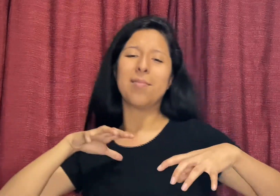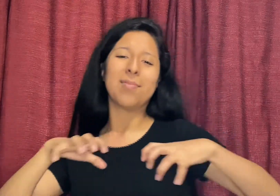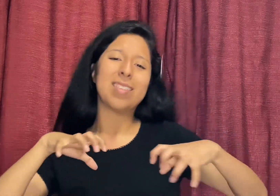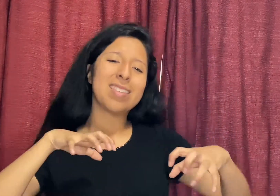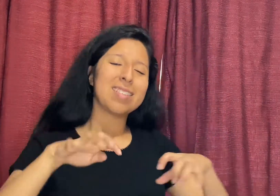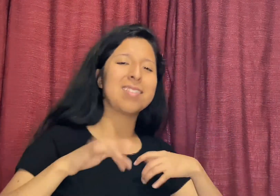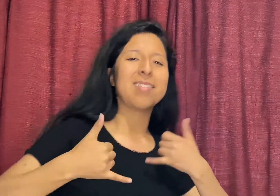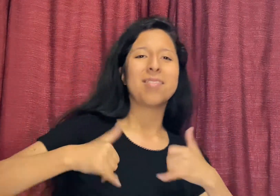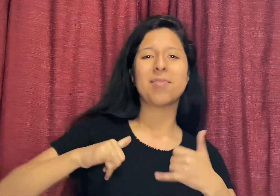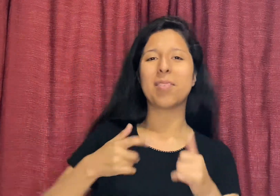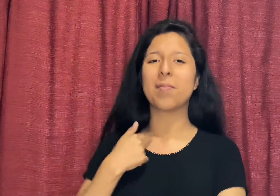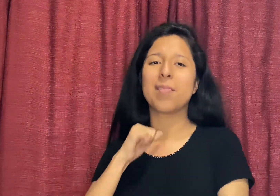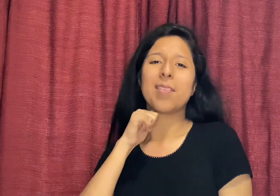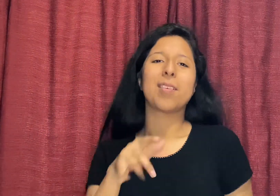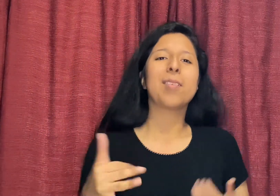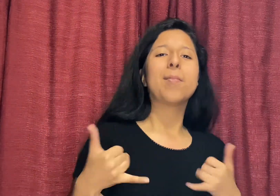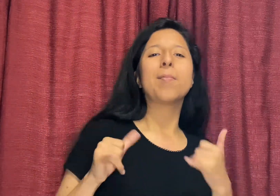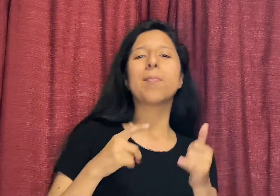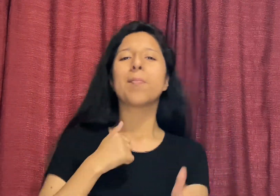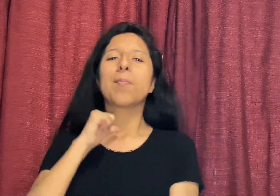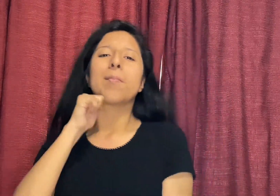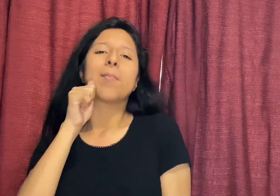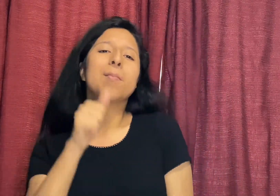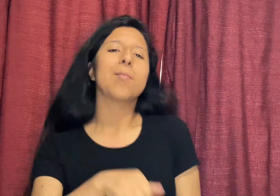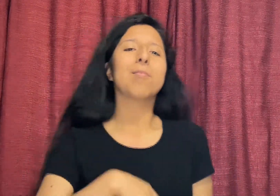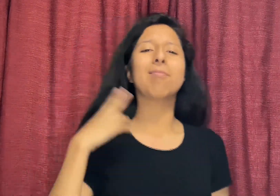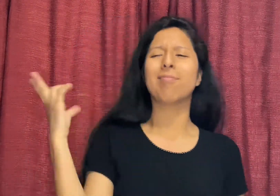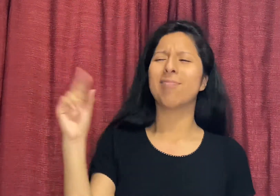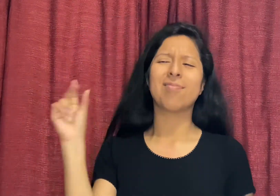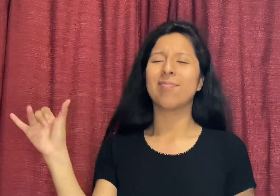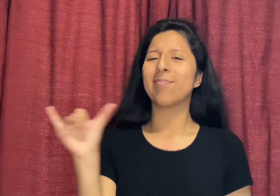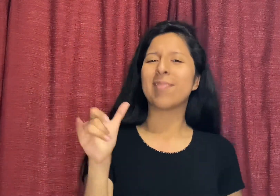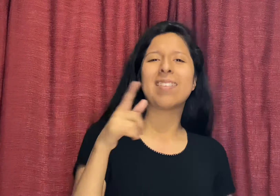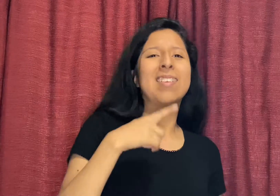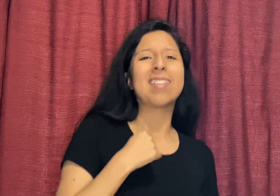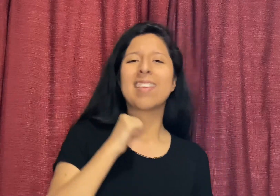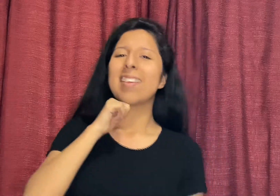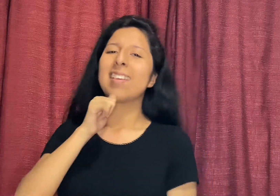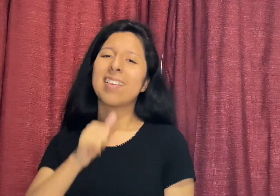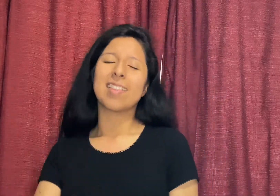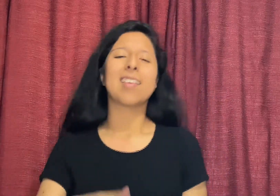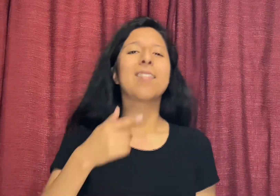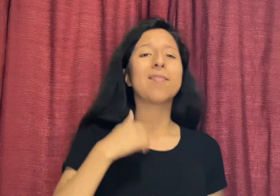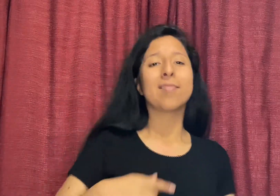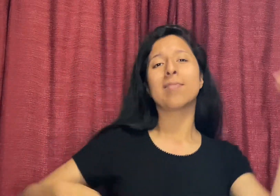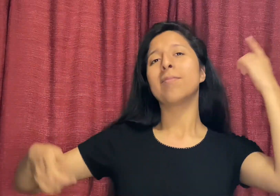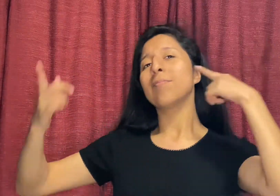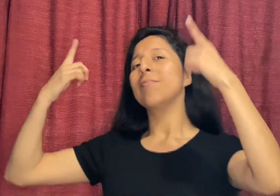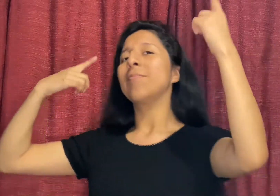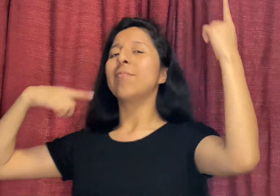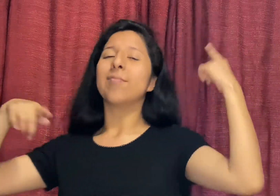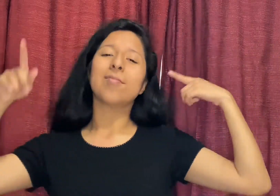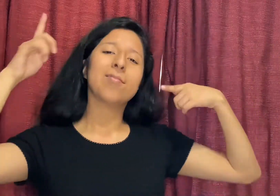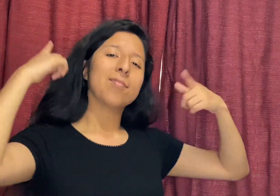be tamed, I'm not gonna play, not gonna play. Oh no, I ain't like that, fuck him, I'm a